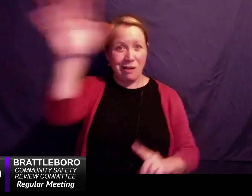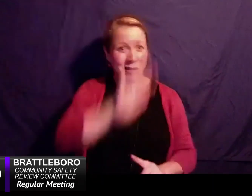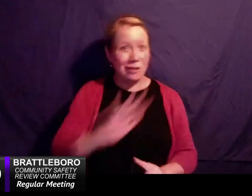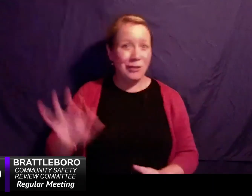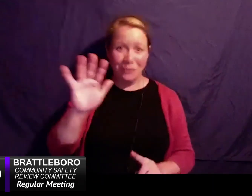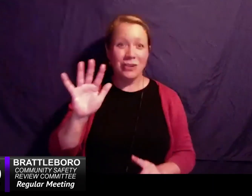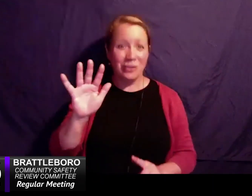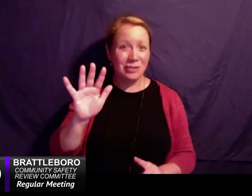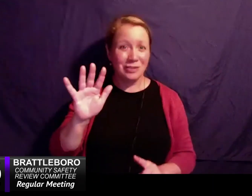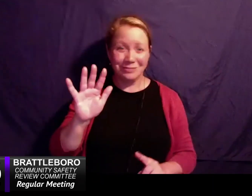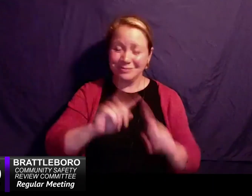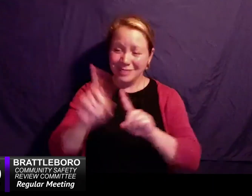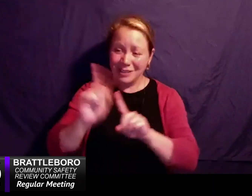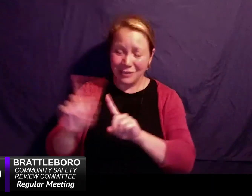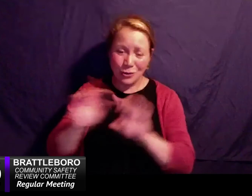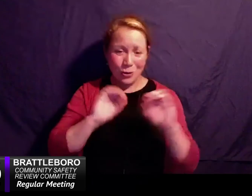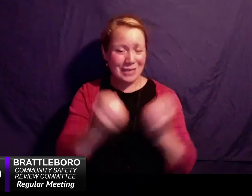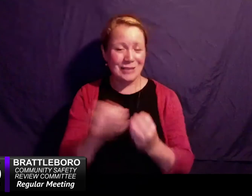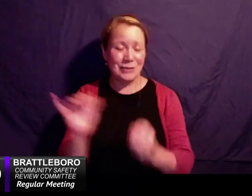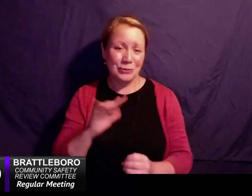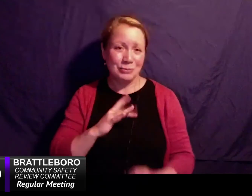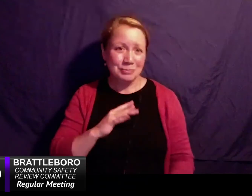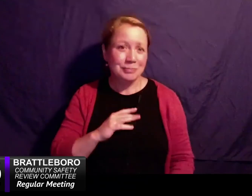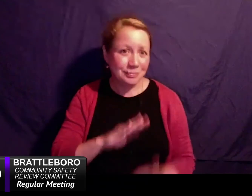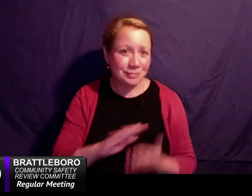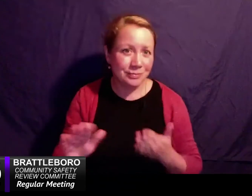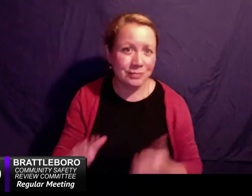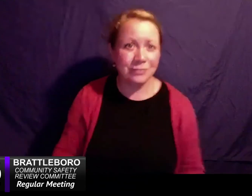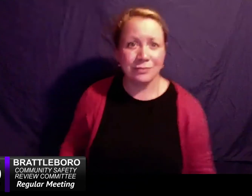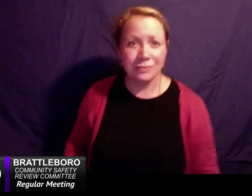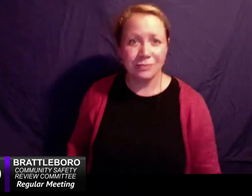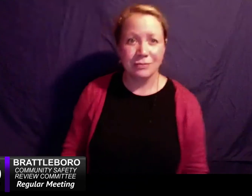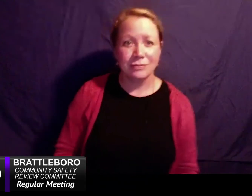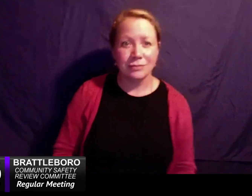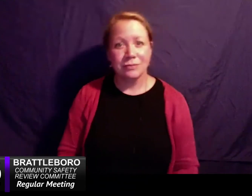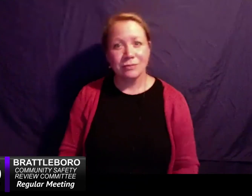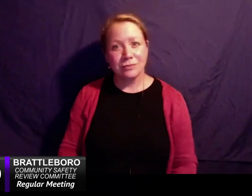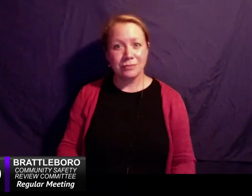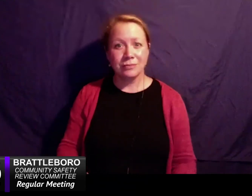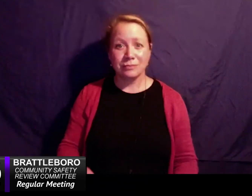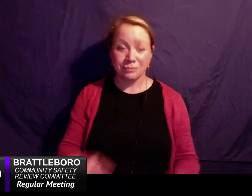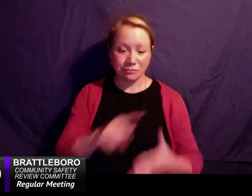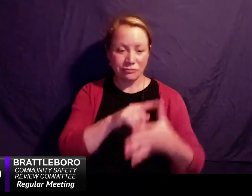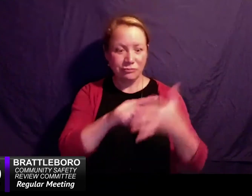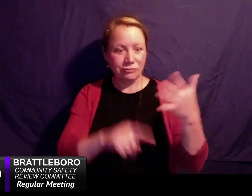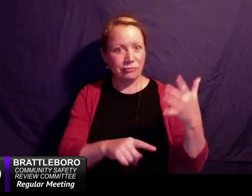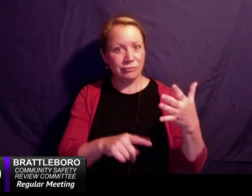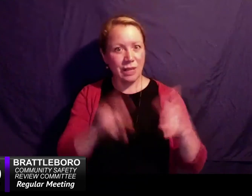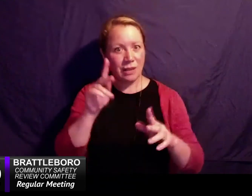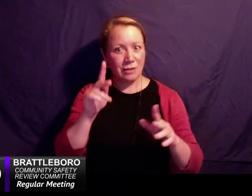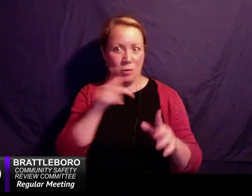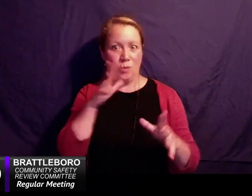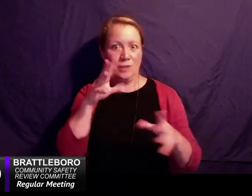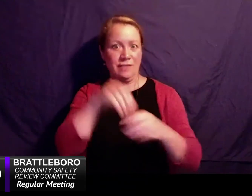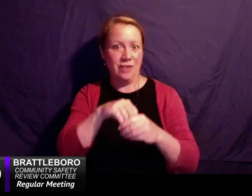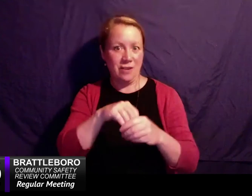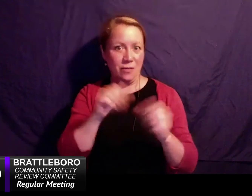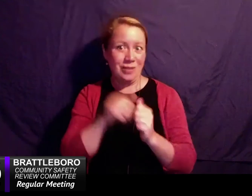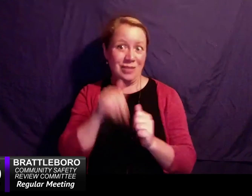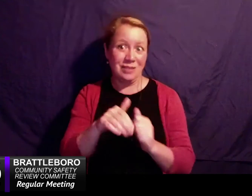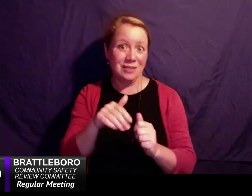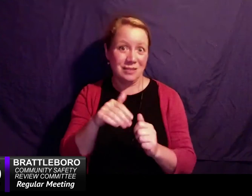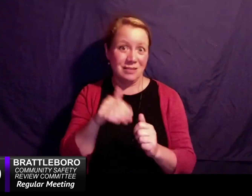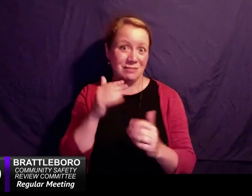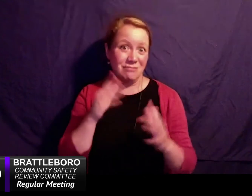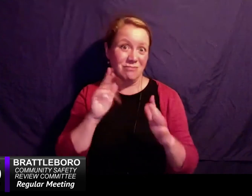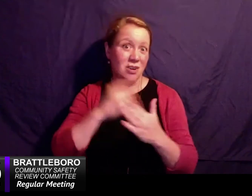of organizations as well. So those are sort of the players, I think, in this